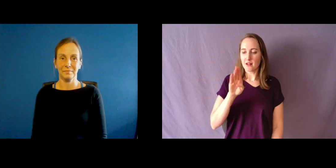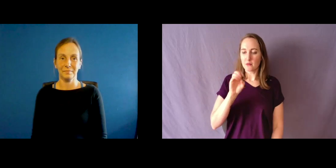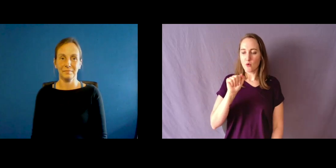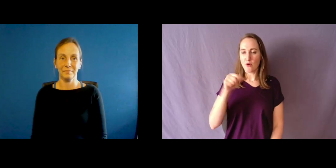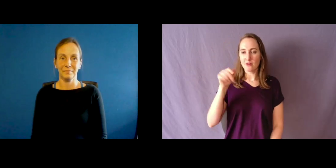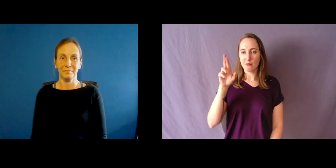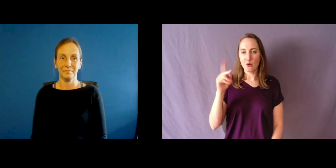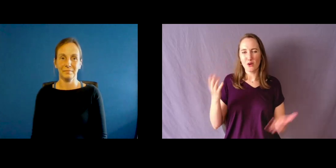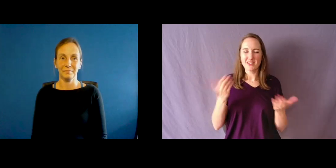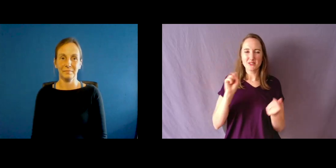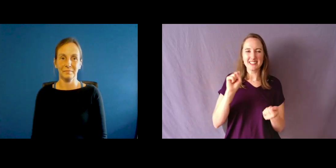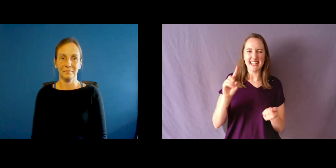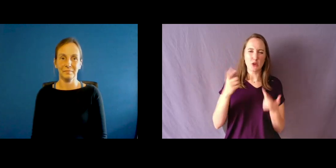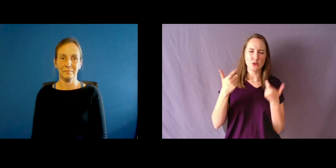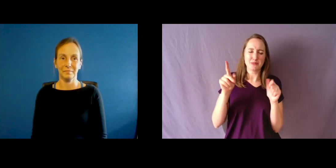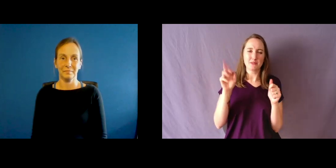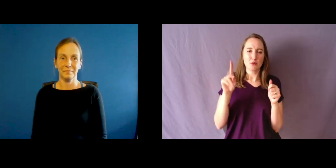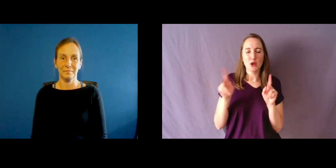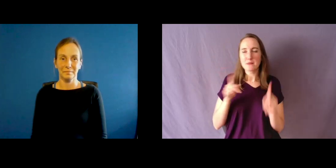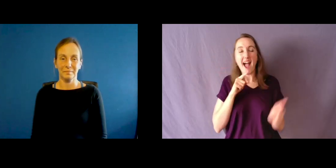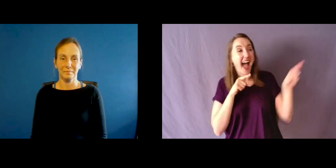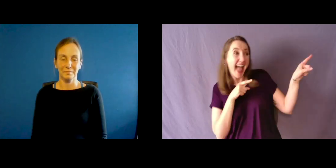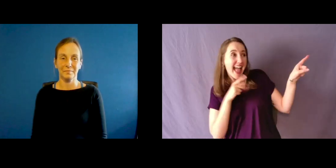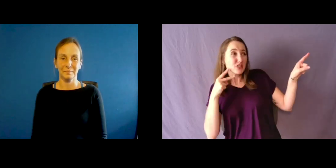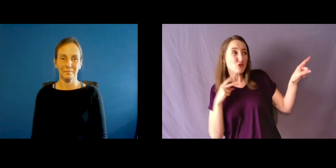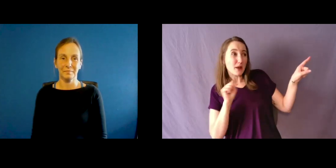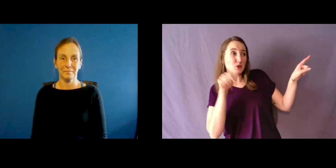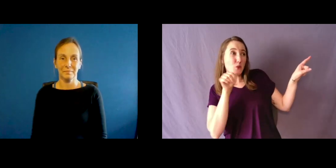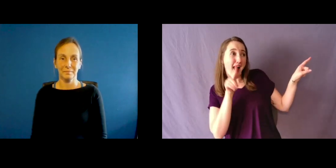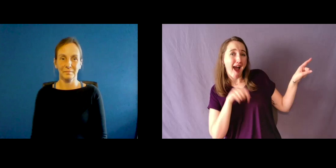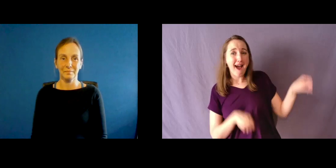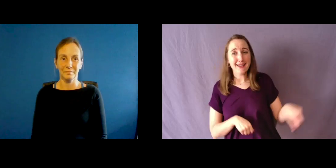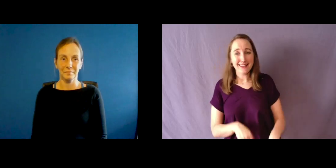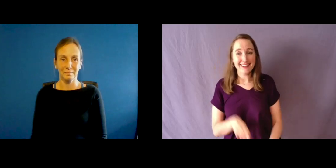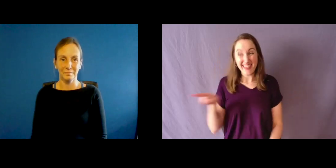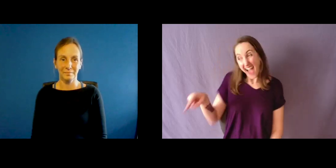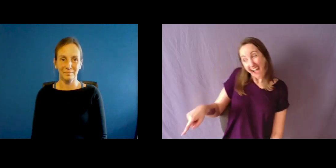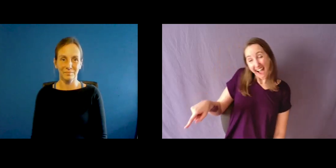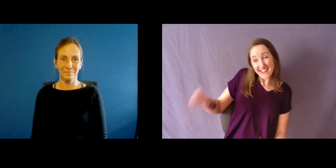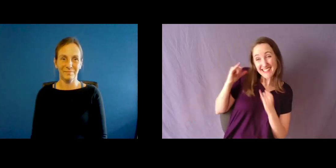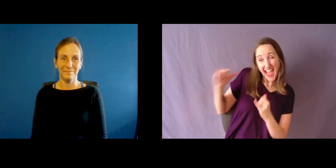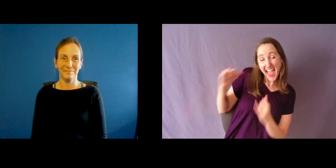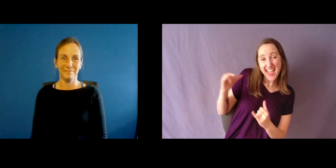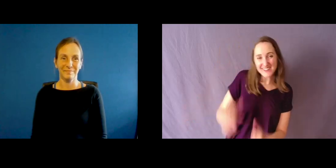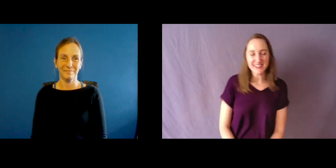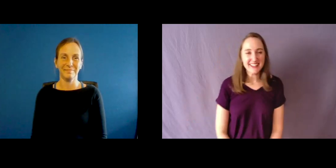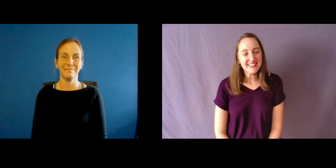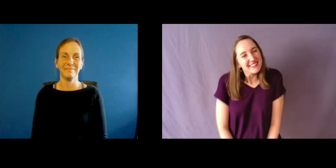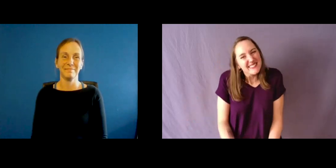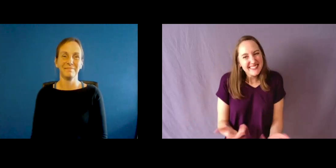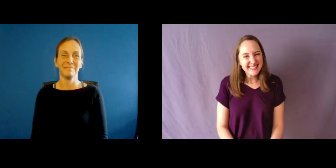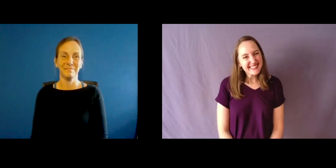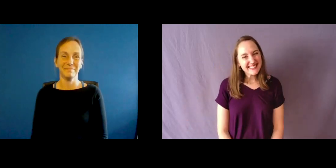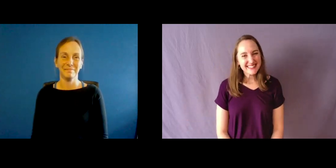park here in San Diego, and we've heard like, hey, stripes, and they're pointing at their stripes, and so